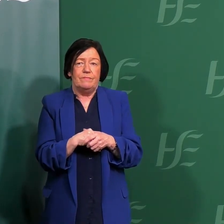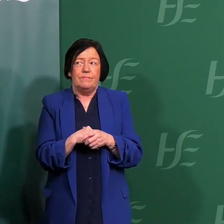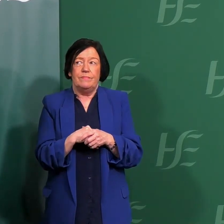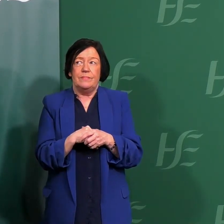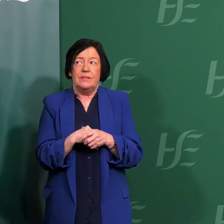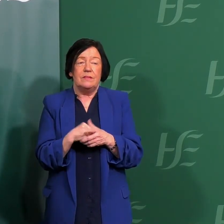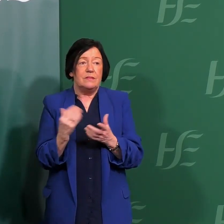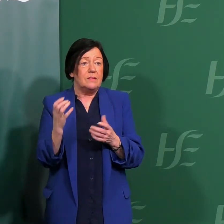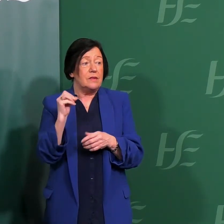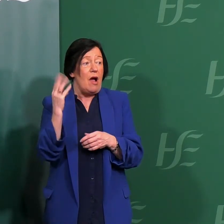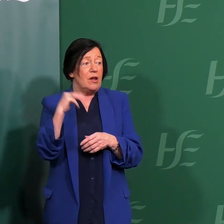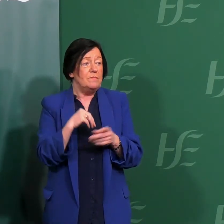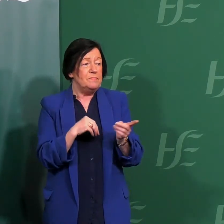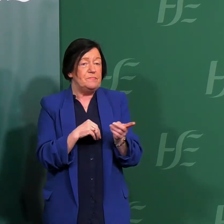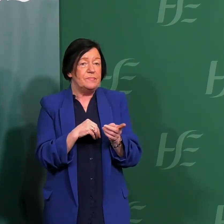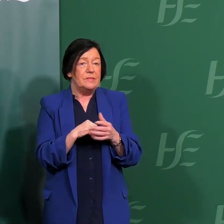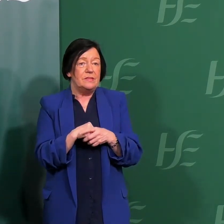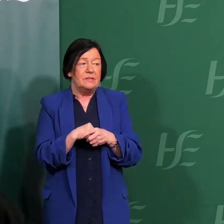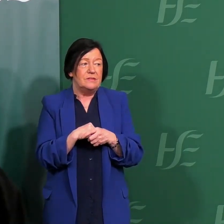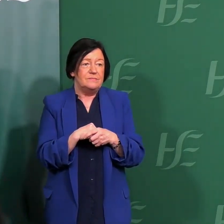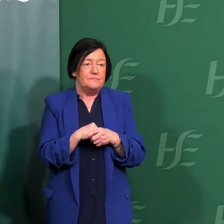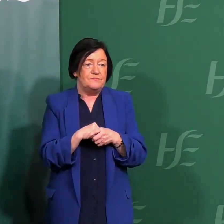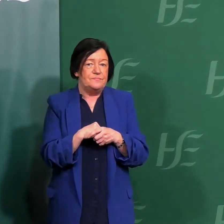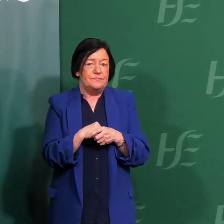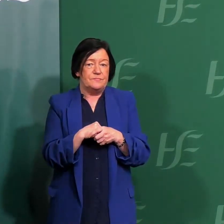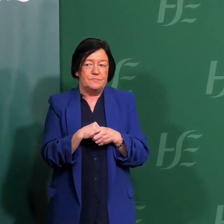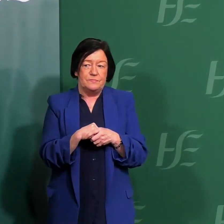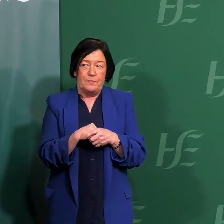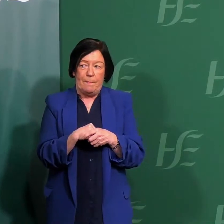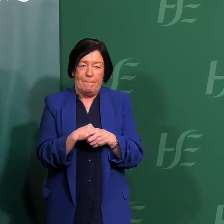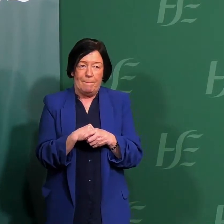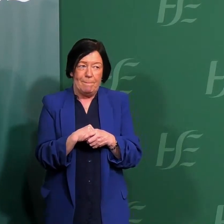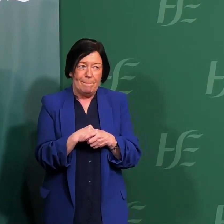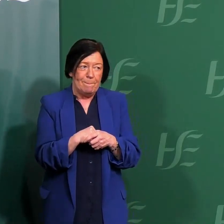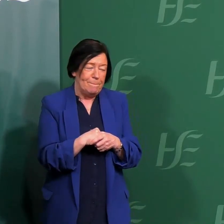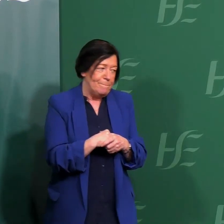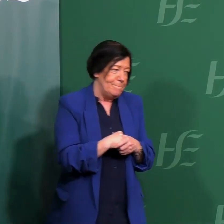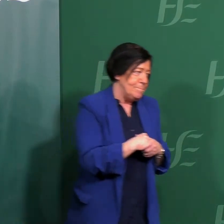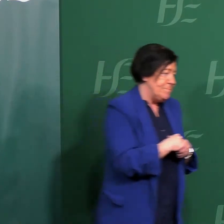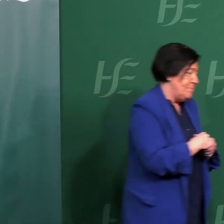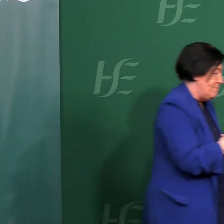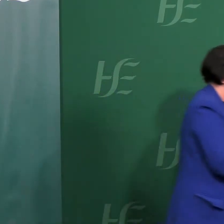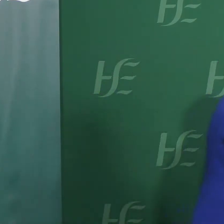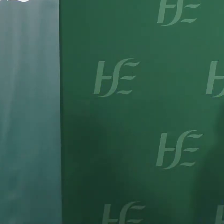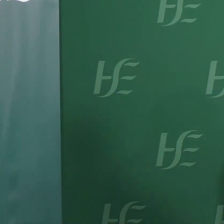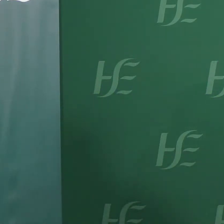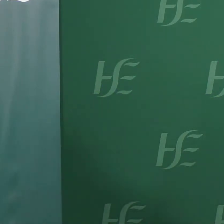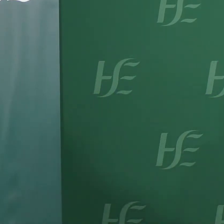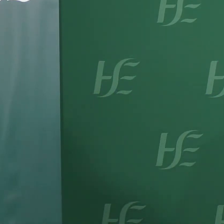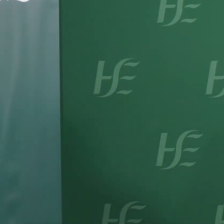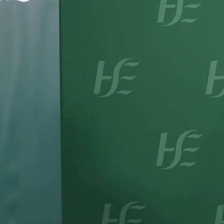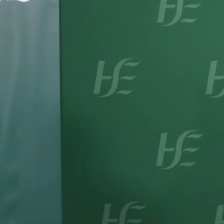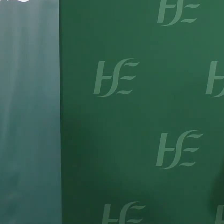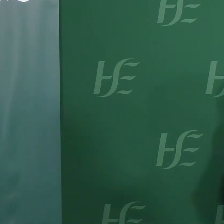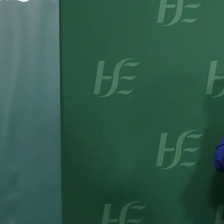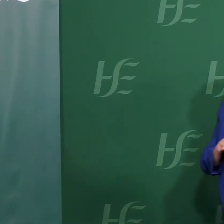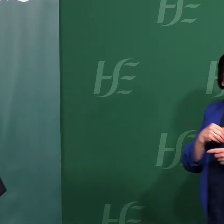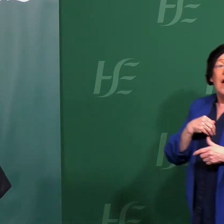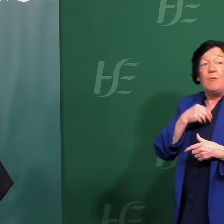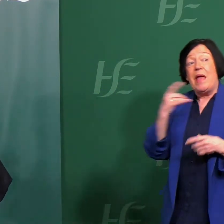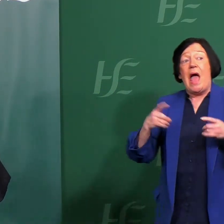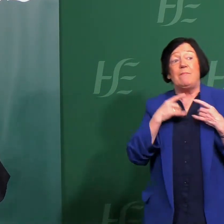Colin? David, come back there now. David's come back in. David, yeah. I'm happy, obviously, to take any questions on